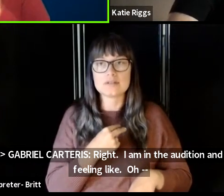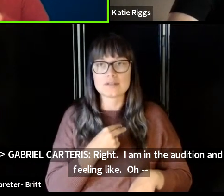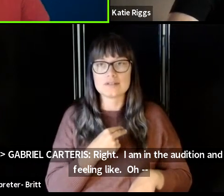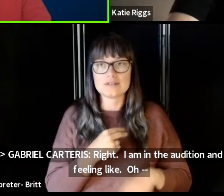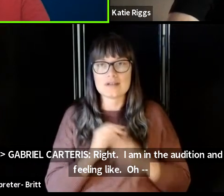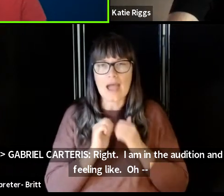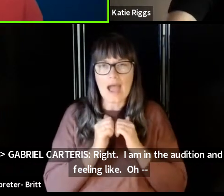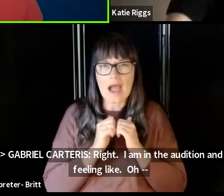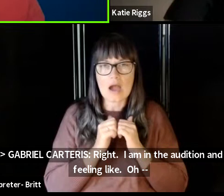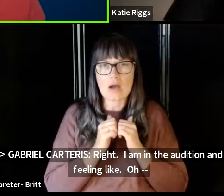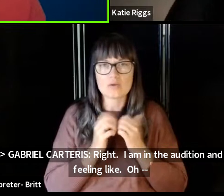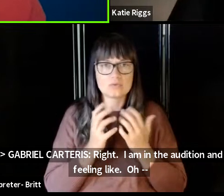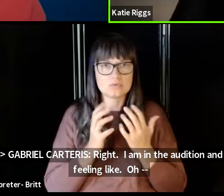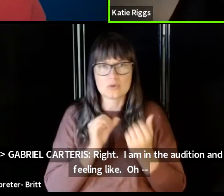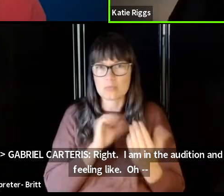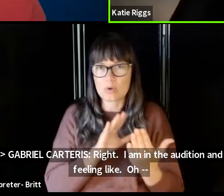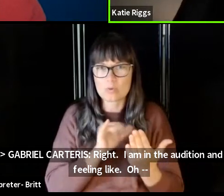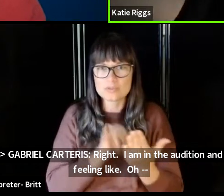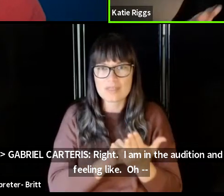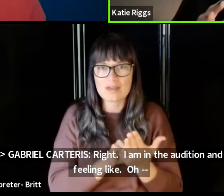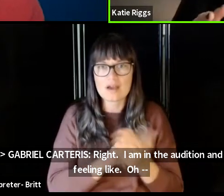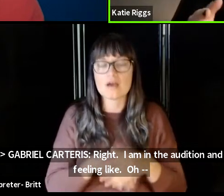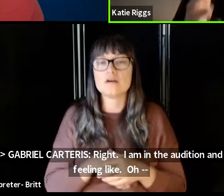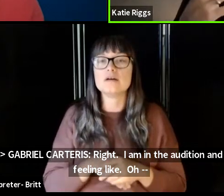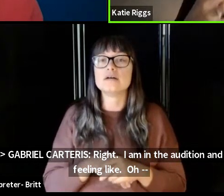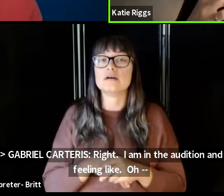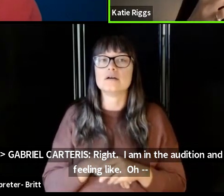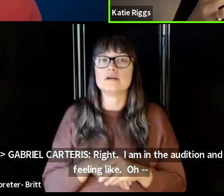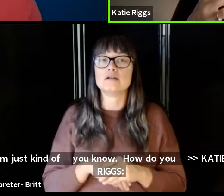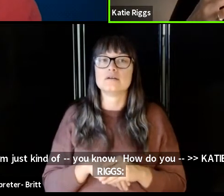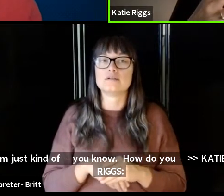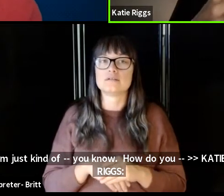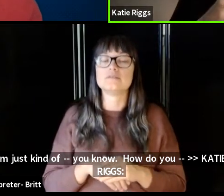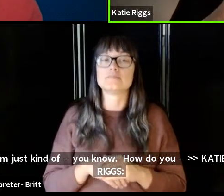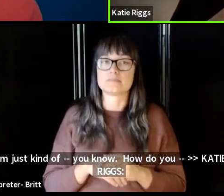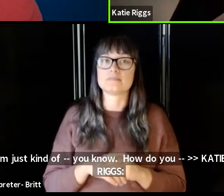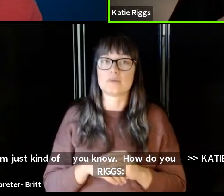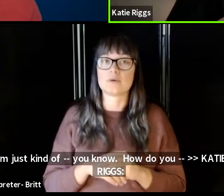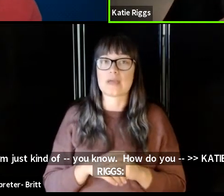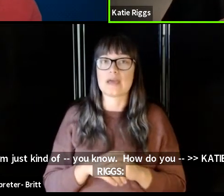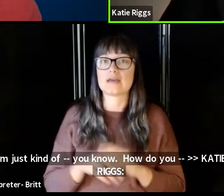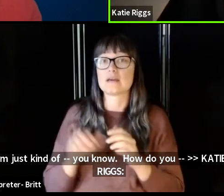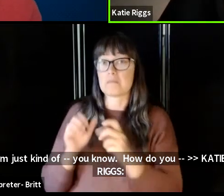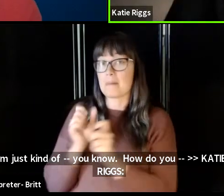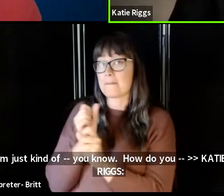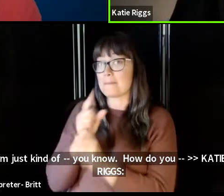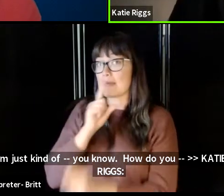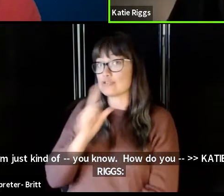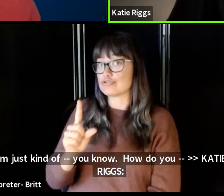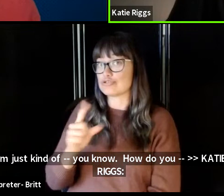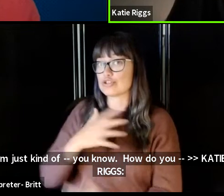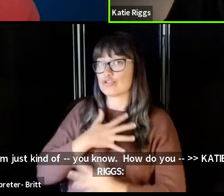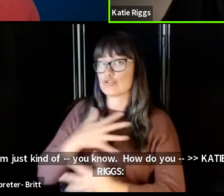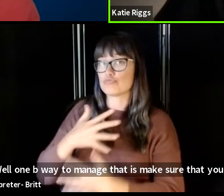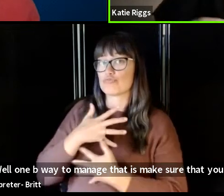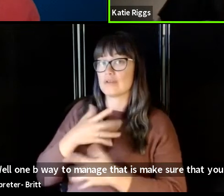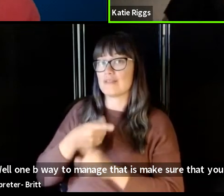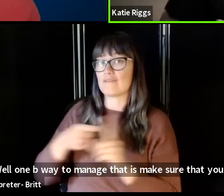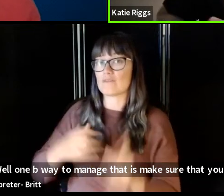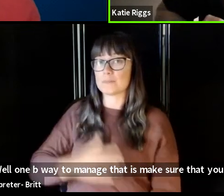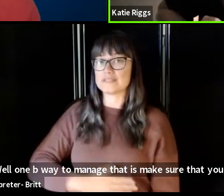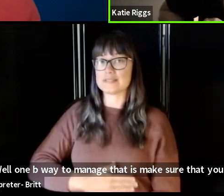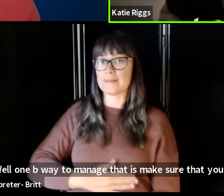how do you, Well, one way to manage that is make sure that you're breathing from your stomach, and